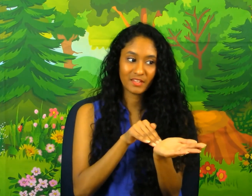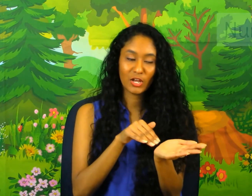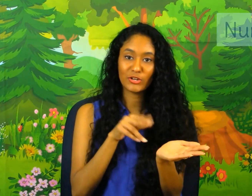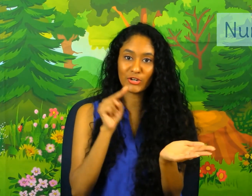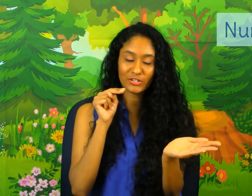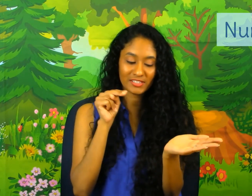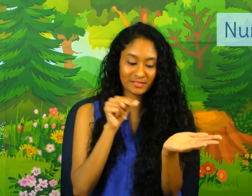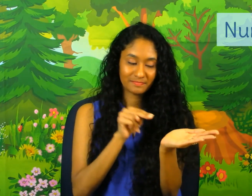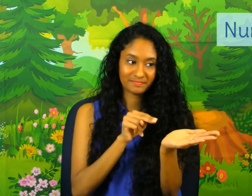nurse,